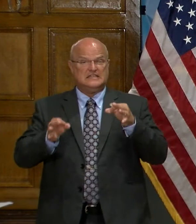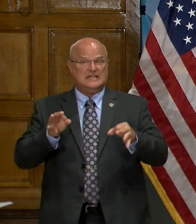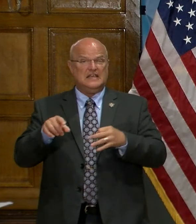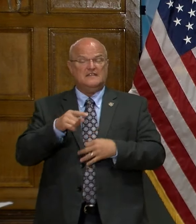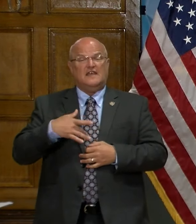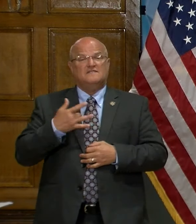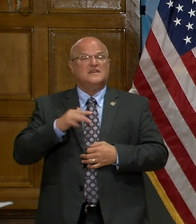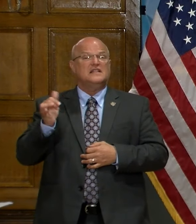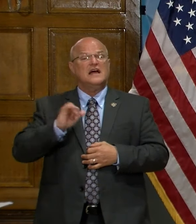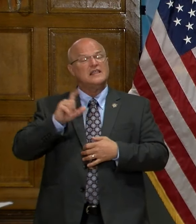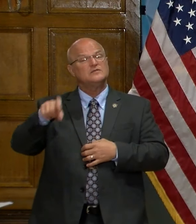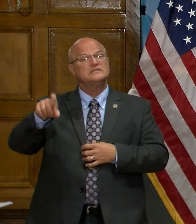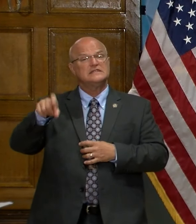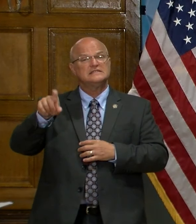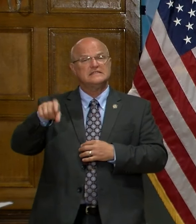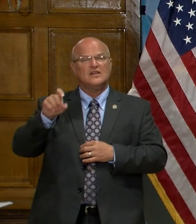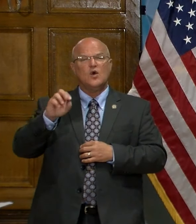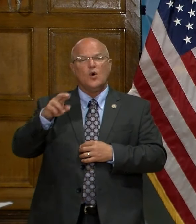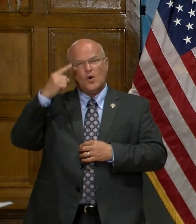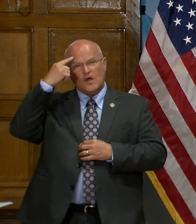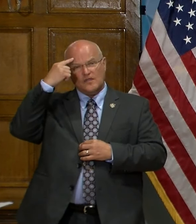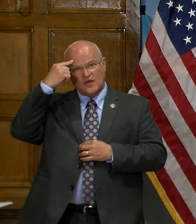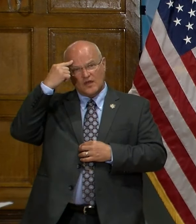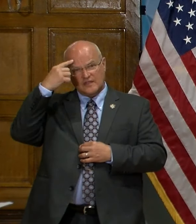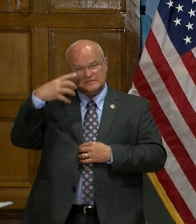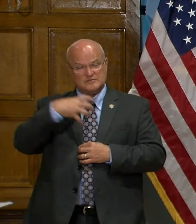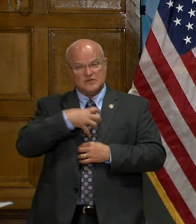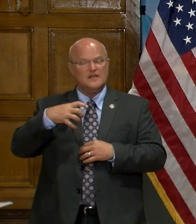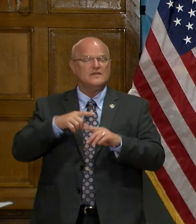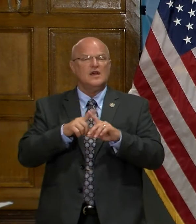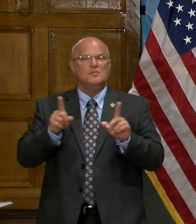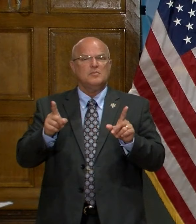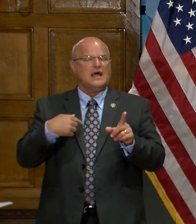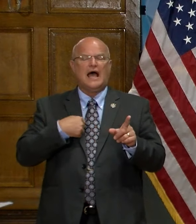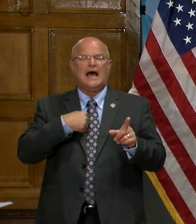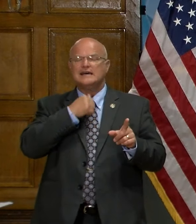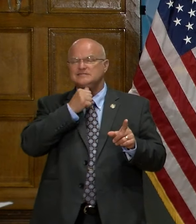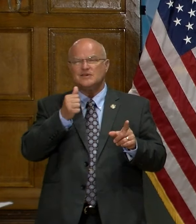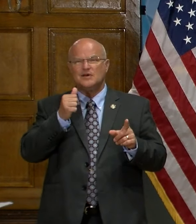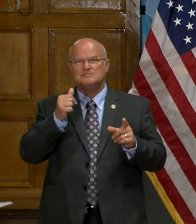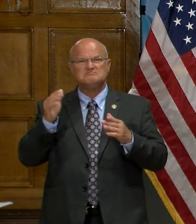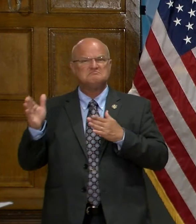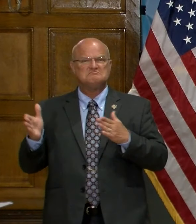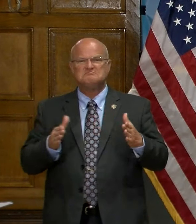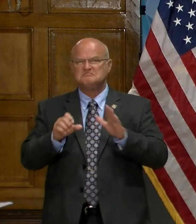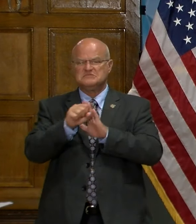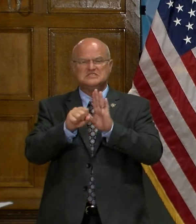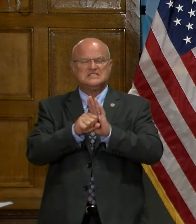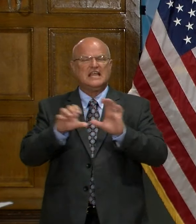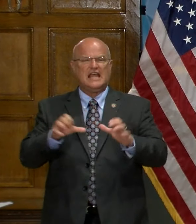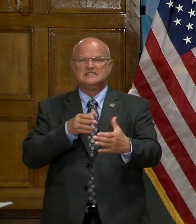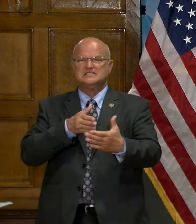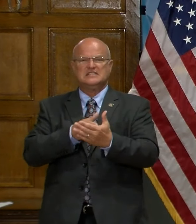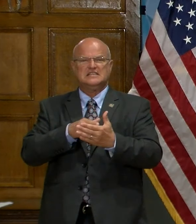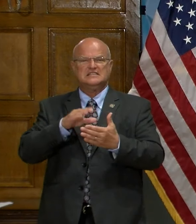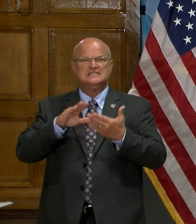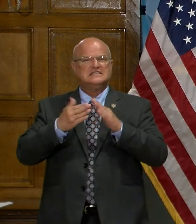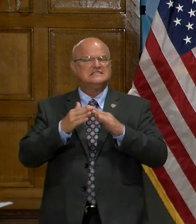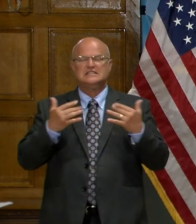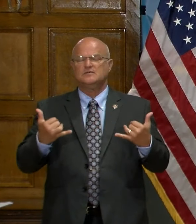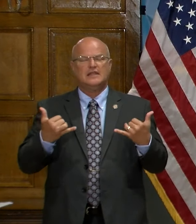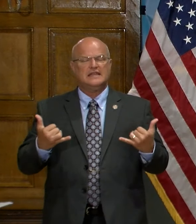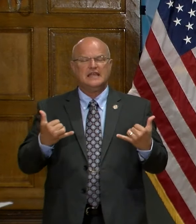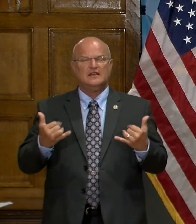they felt like that was necessary or thought they were aggrieved, but I don't anticipate state action at